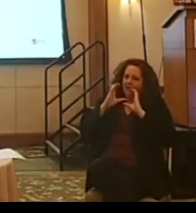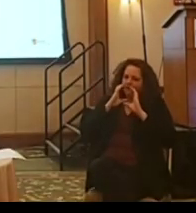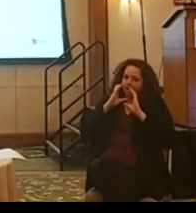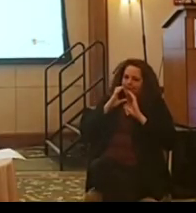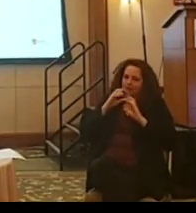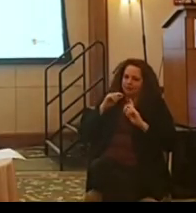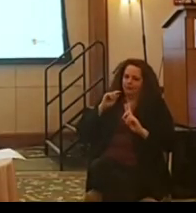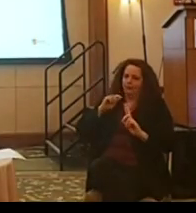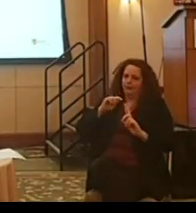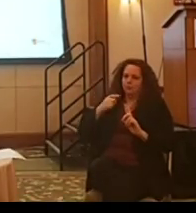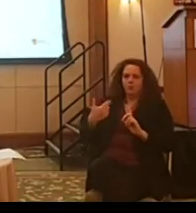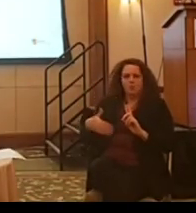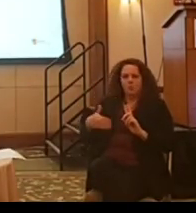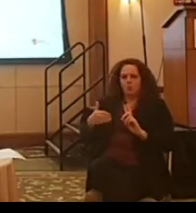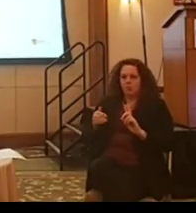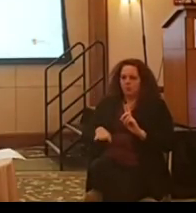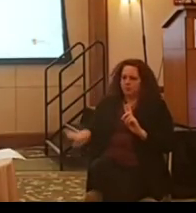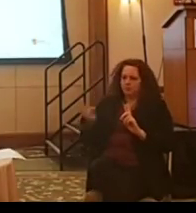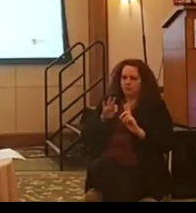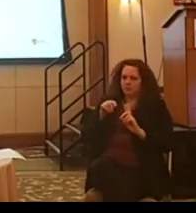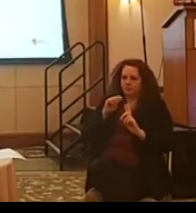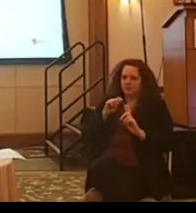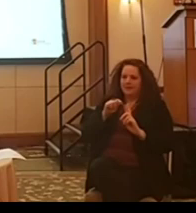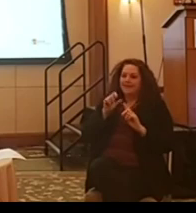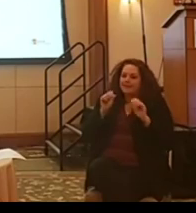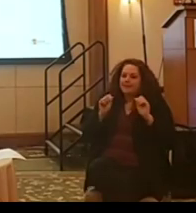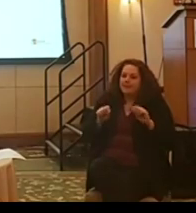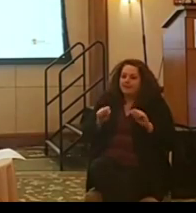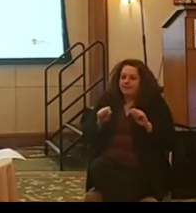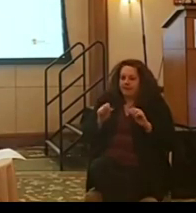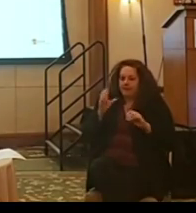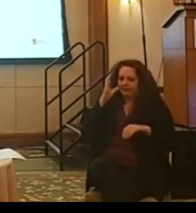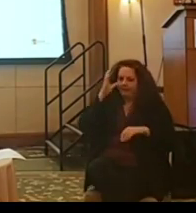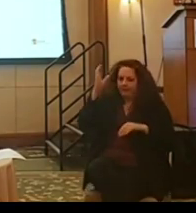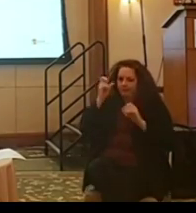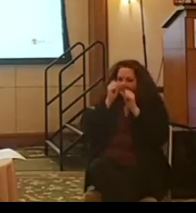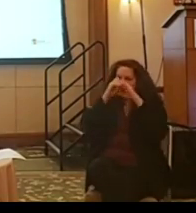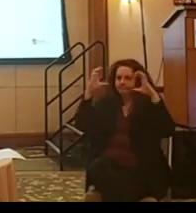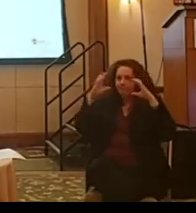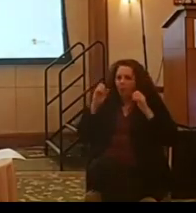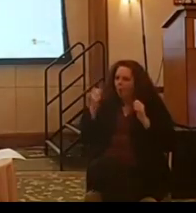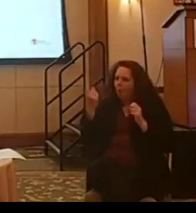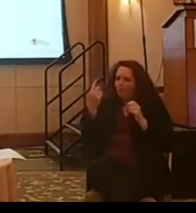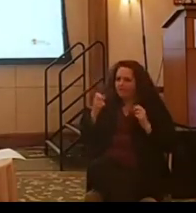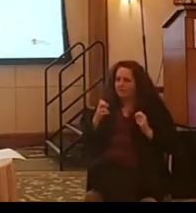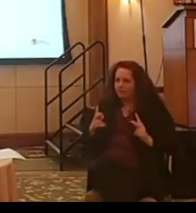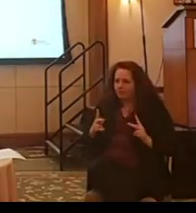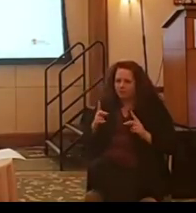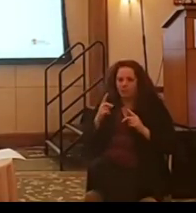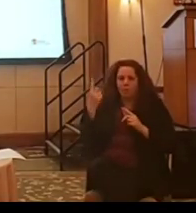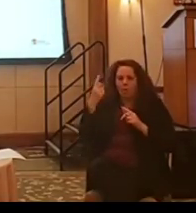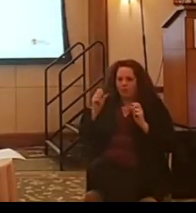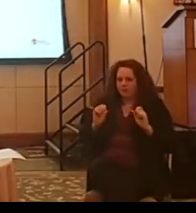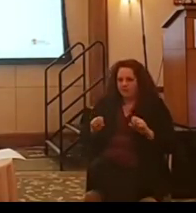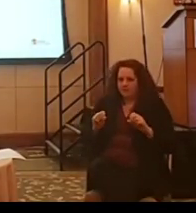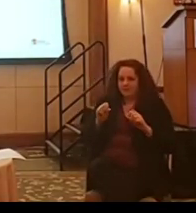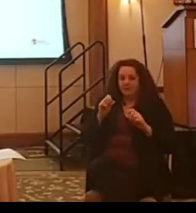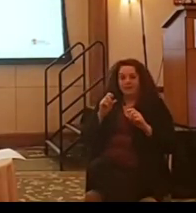conversations are a place of possibility. That there is an opportunity to shift what we